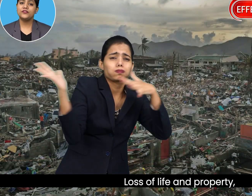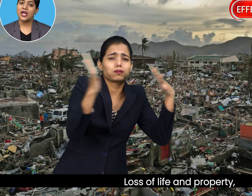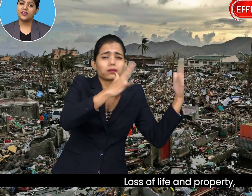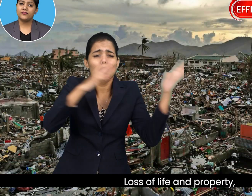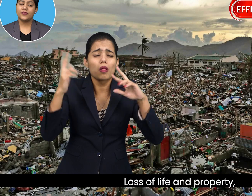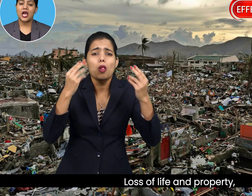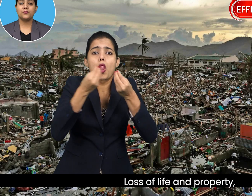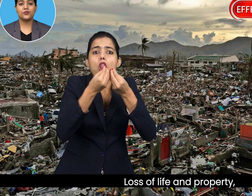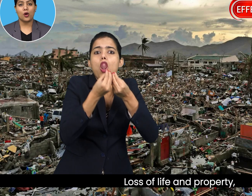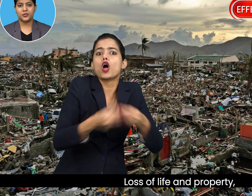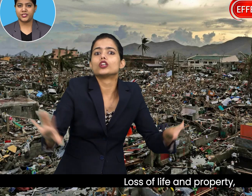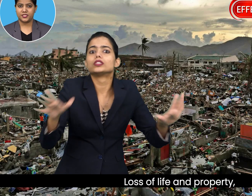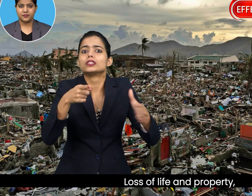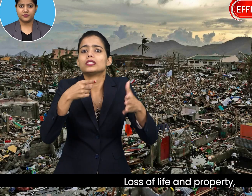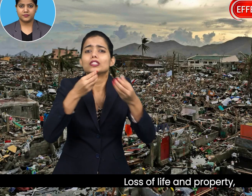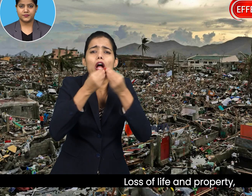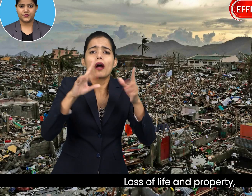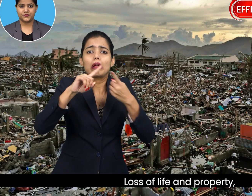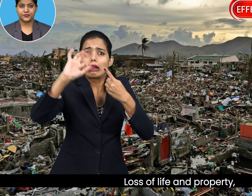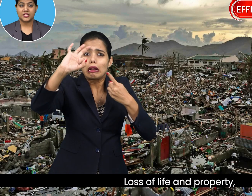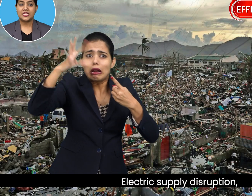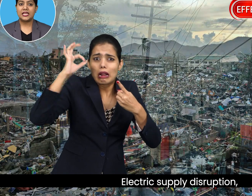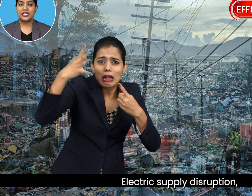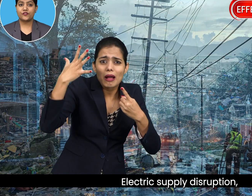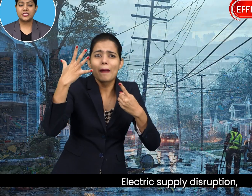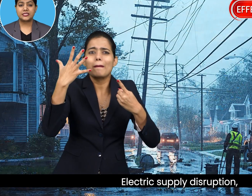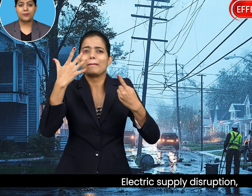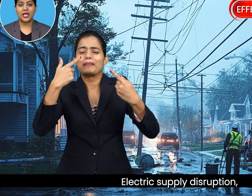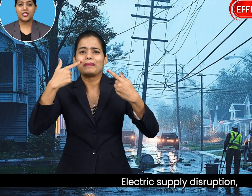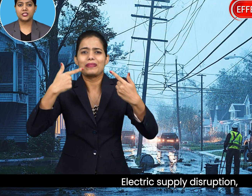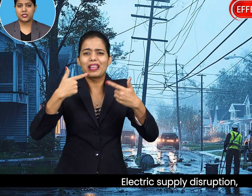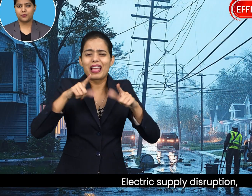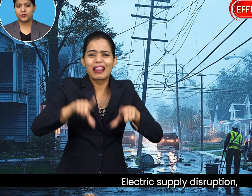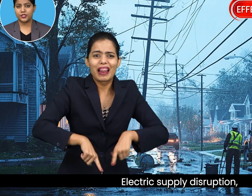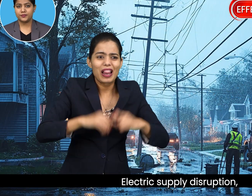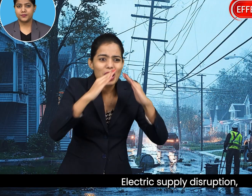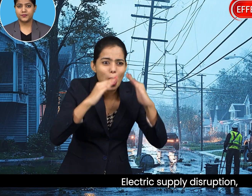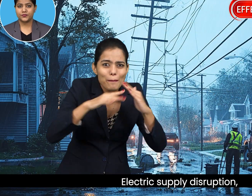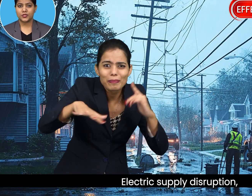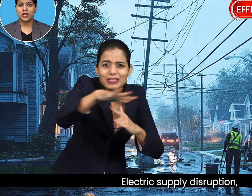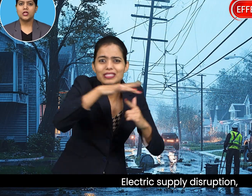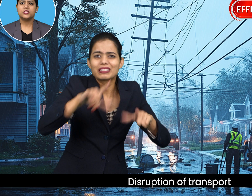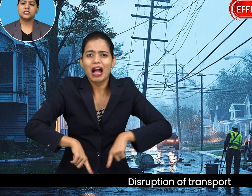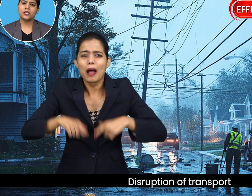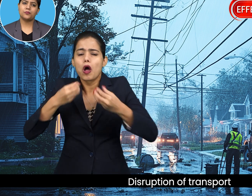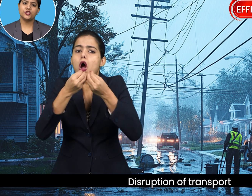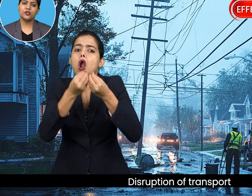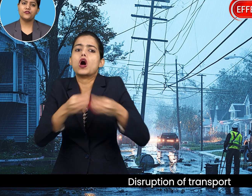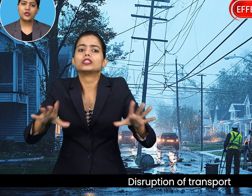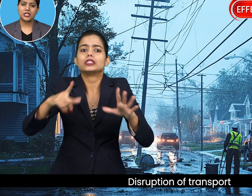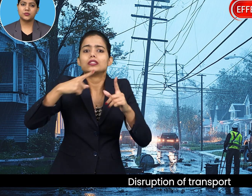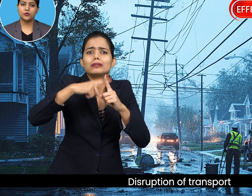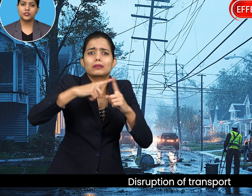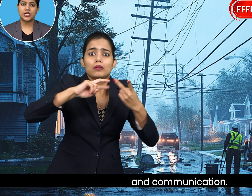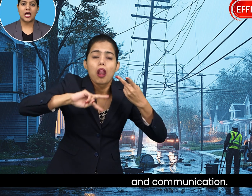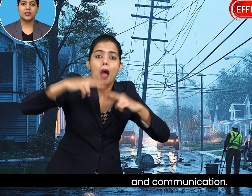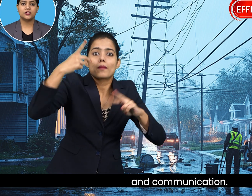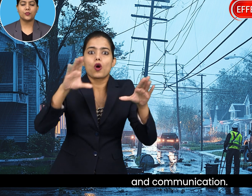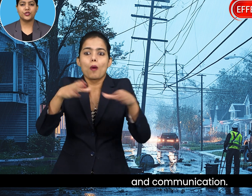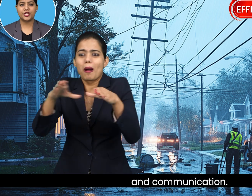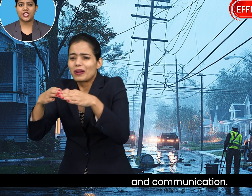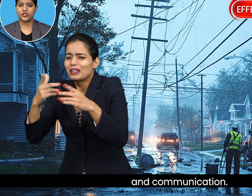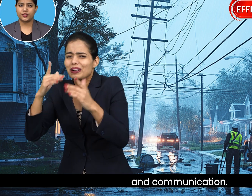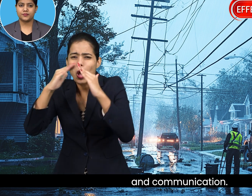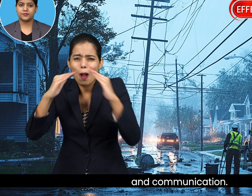Loss of life and property. Electric supply disruption. Disruption of transport